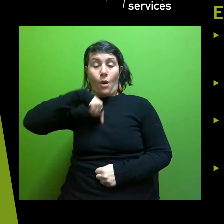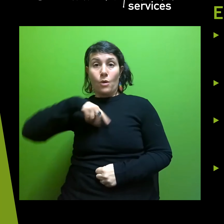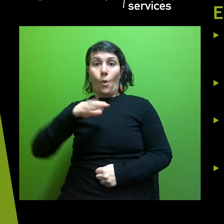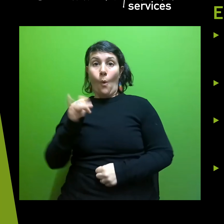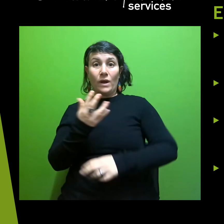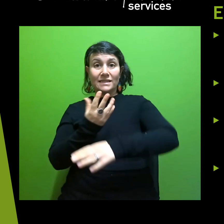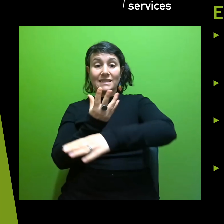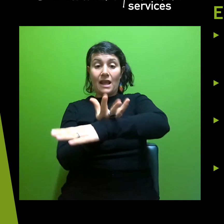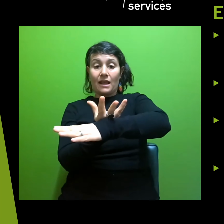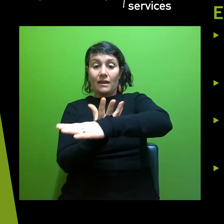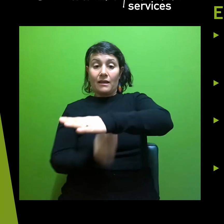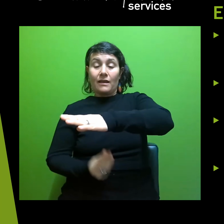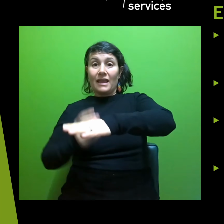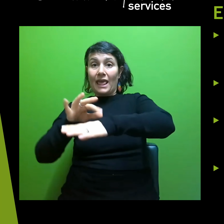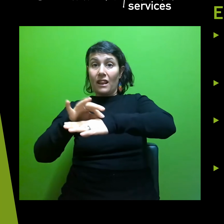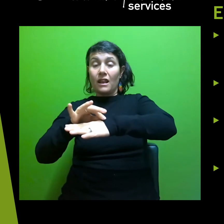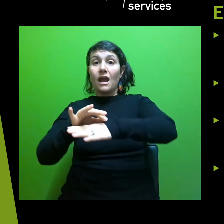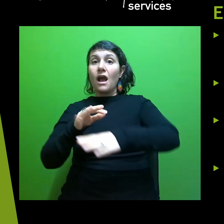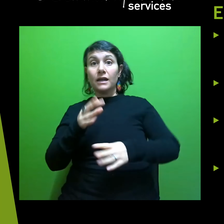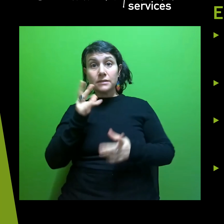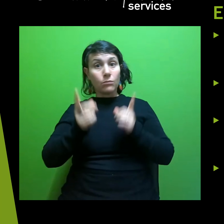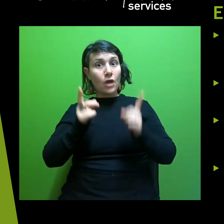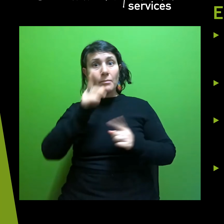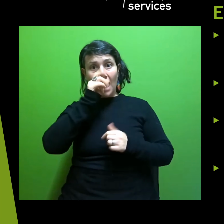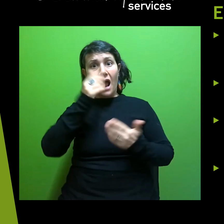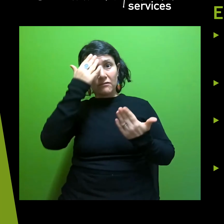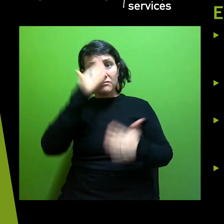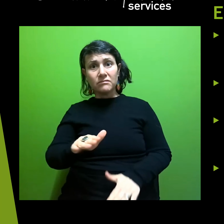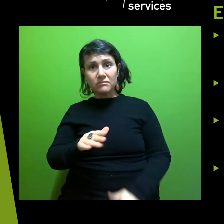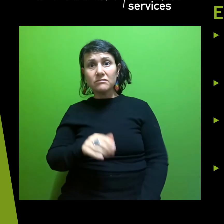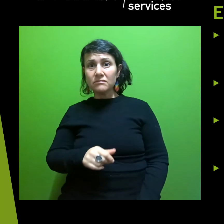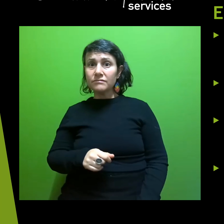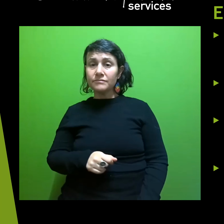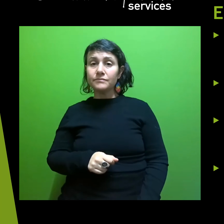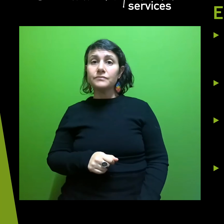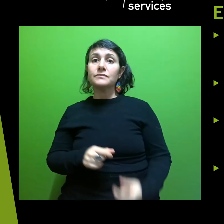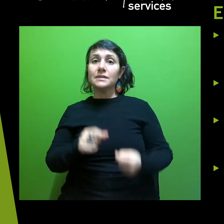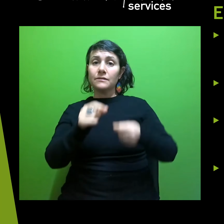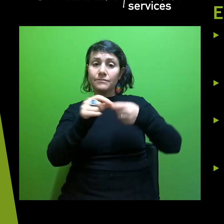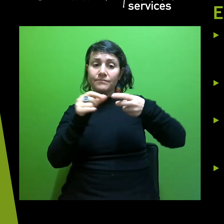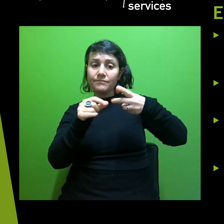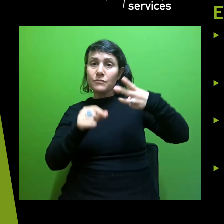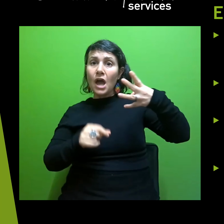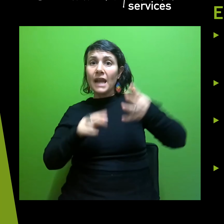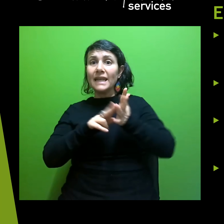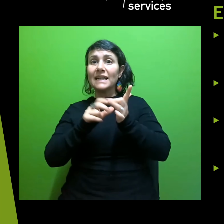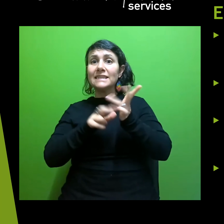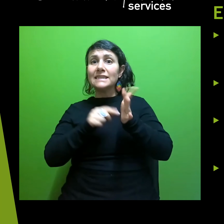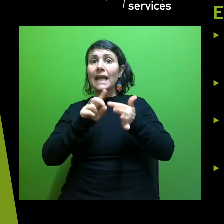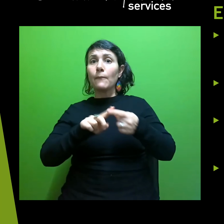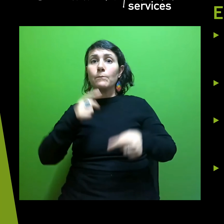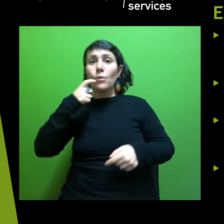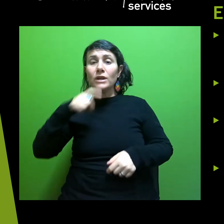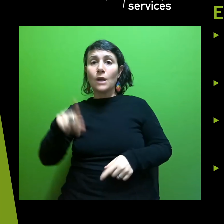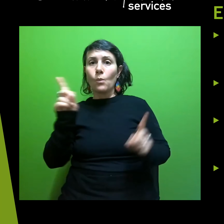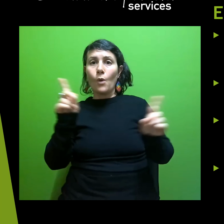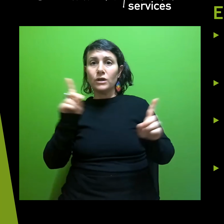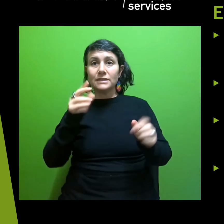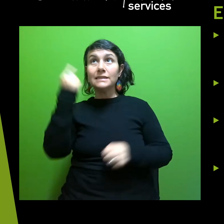and in some circumstances can be fatal. Symptoms of nicotine poisoning include sweating,